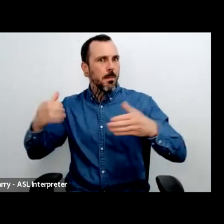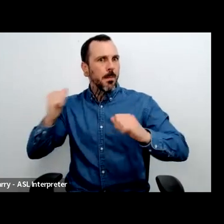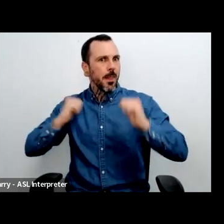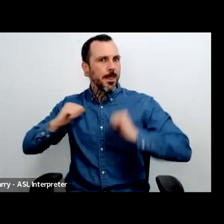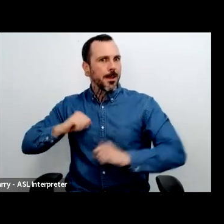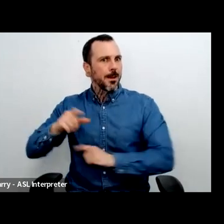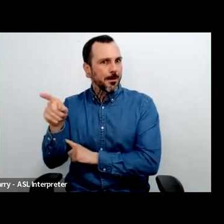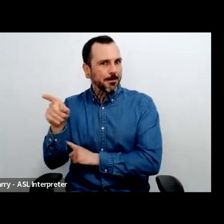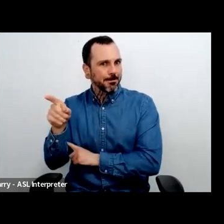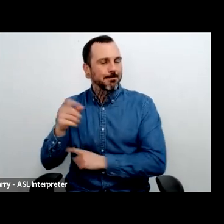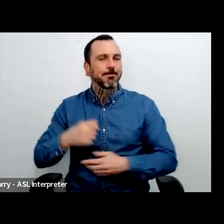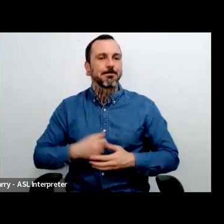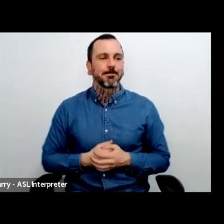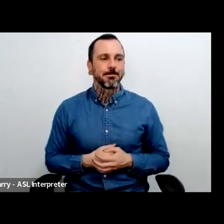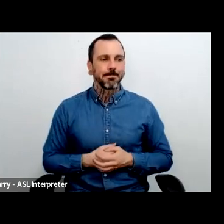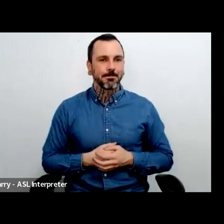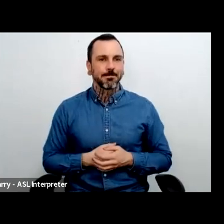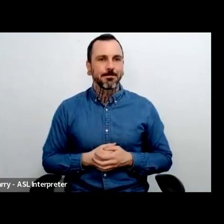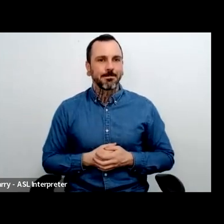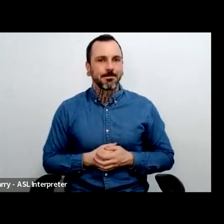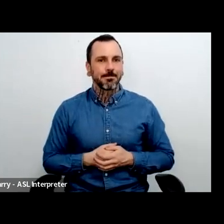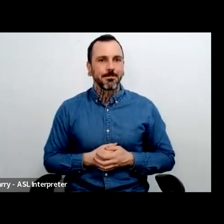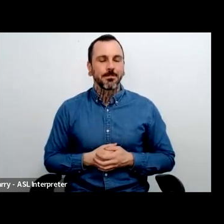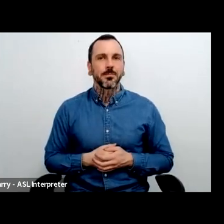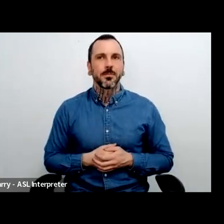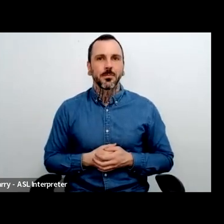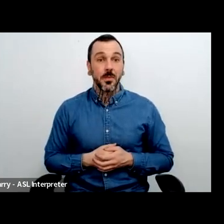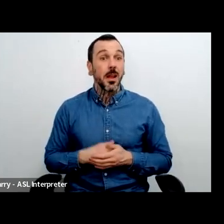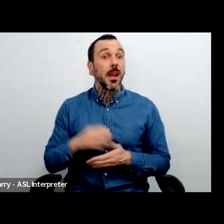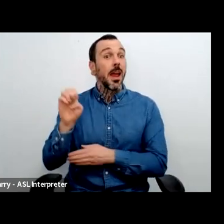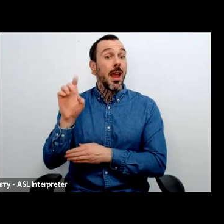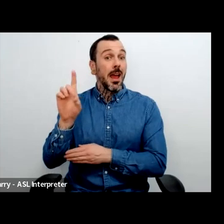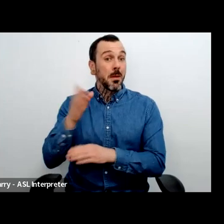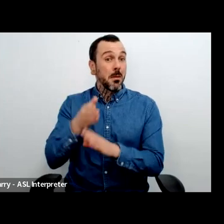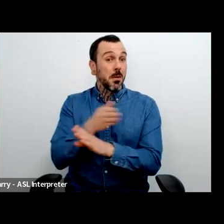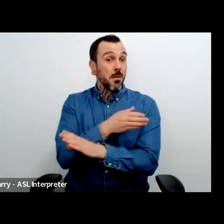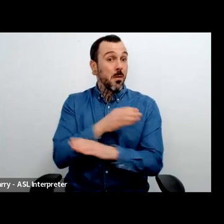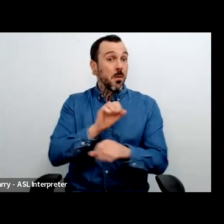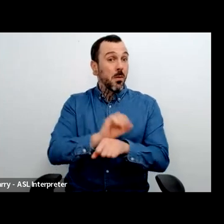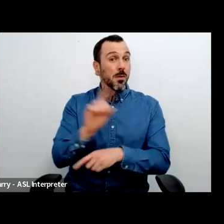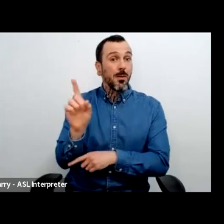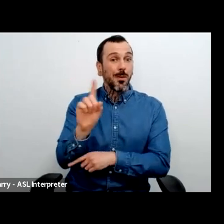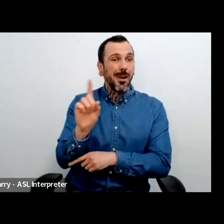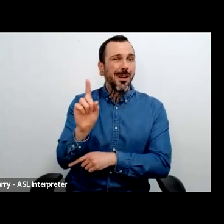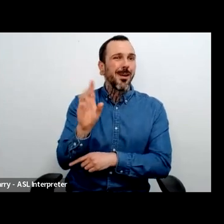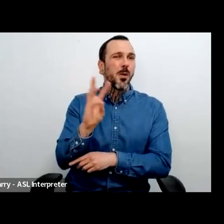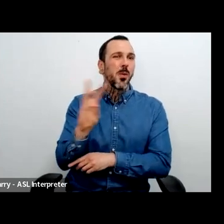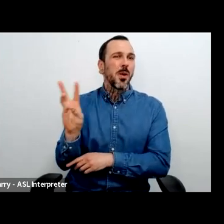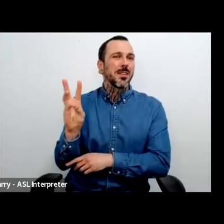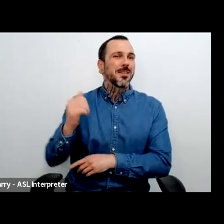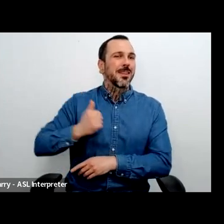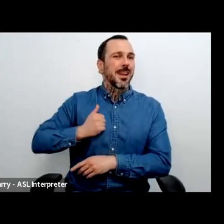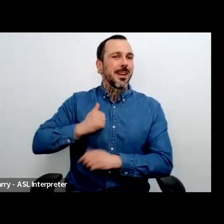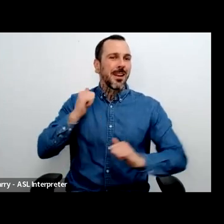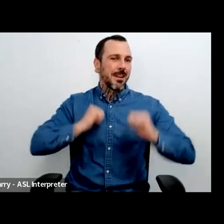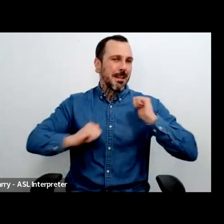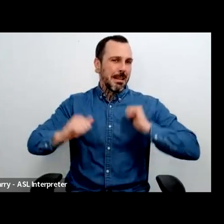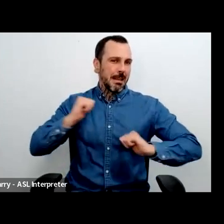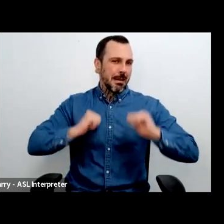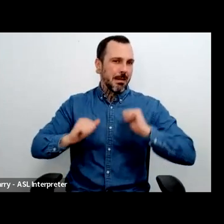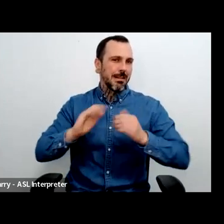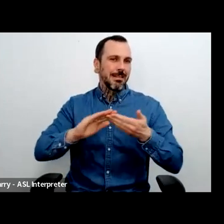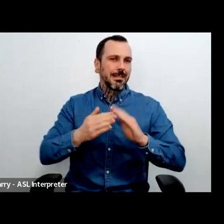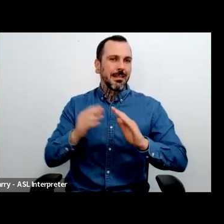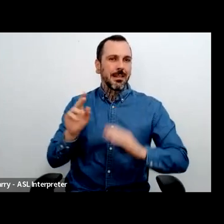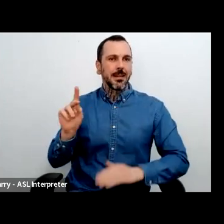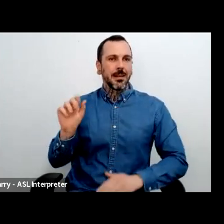Daryl came to Edmonton after 6 years at Western Canada Theatre in Kamloops, BC. He is